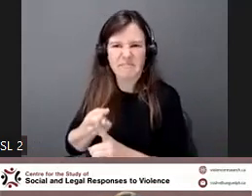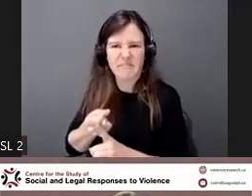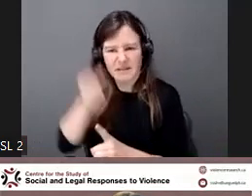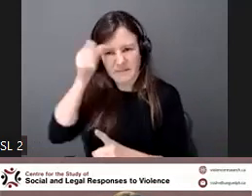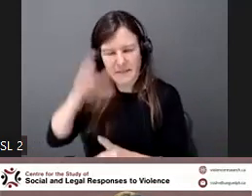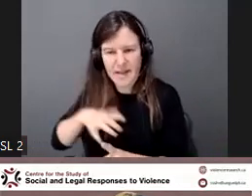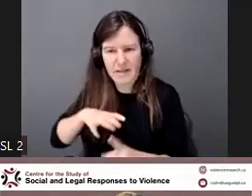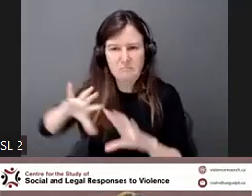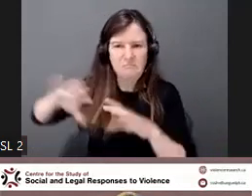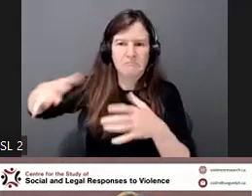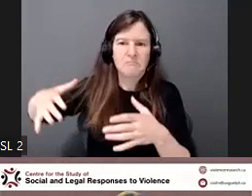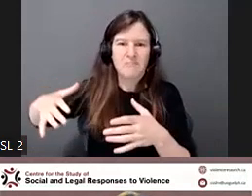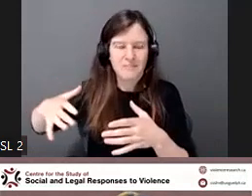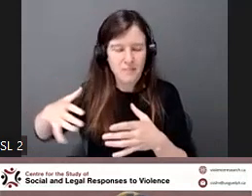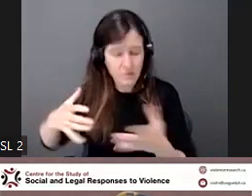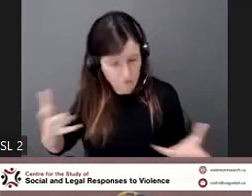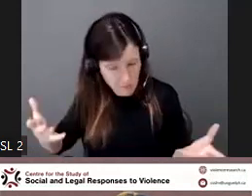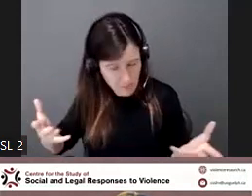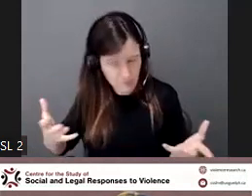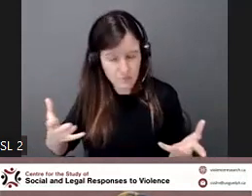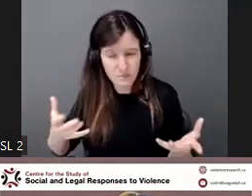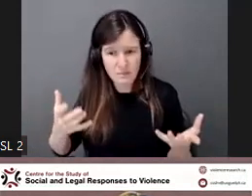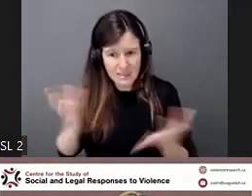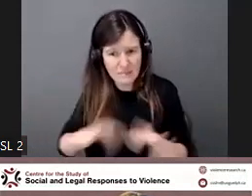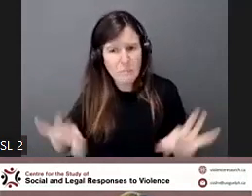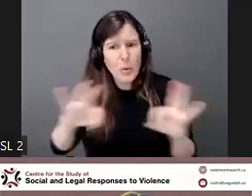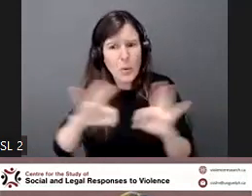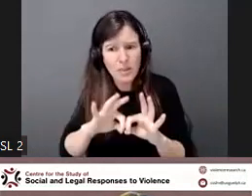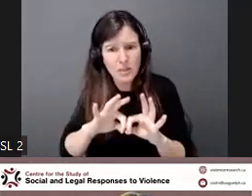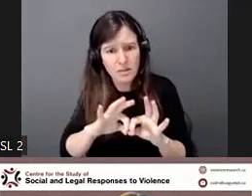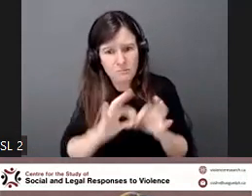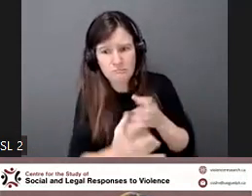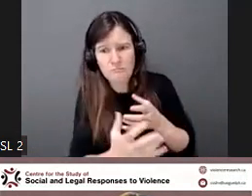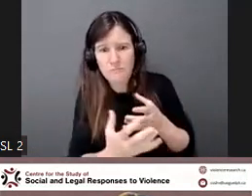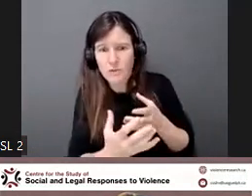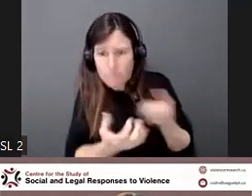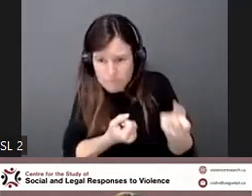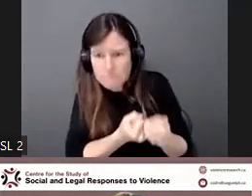that to care about women and girls should be enough to believe in the urgency of femicide prevention.